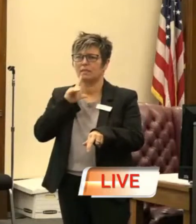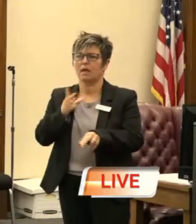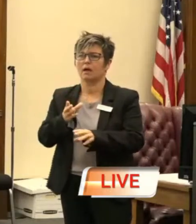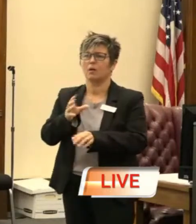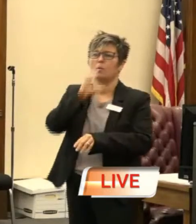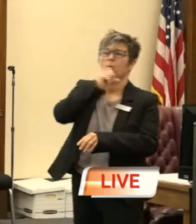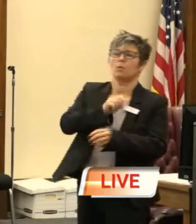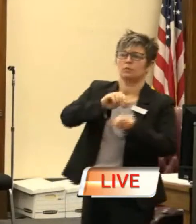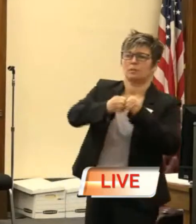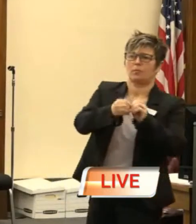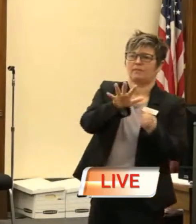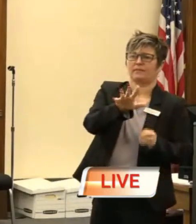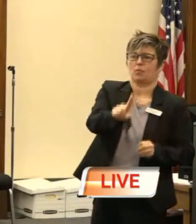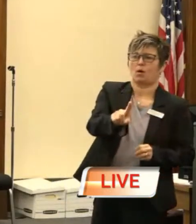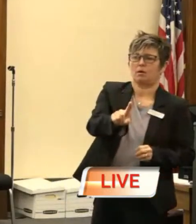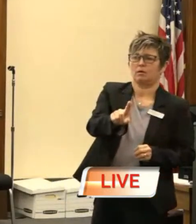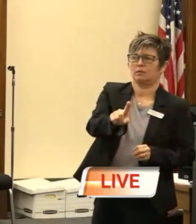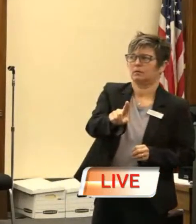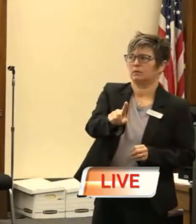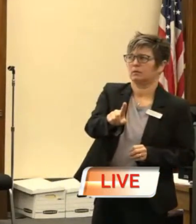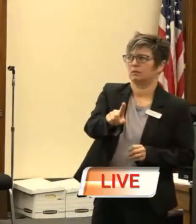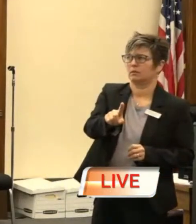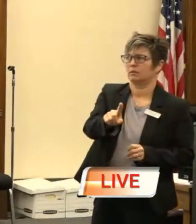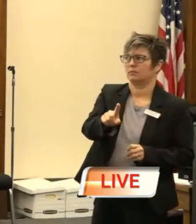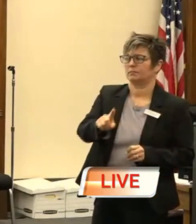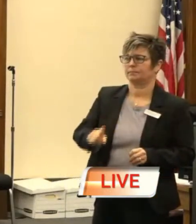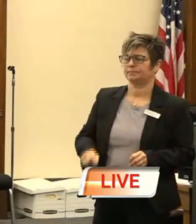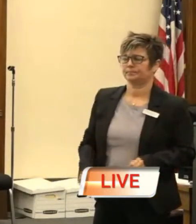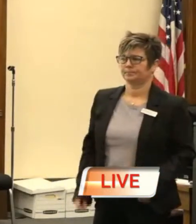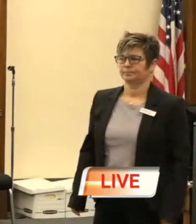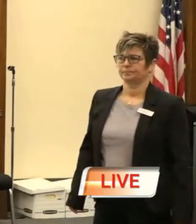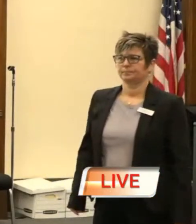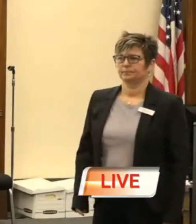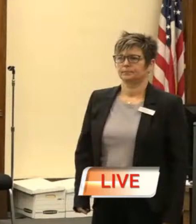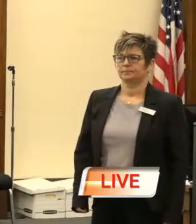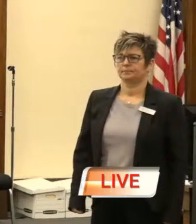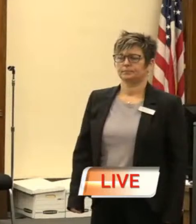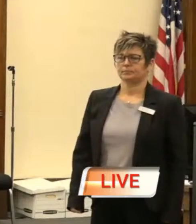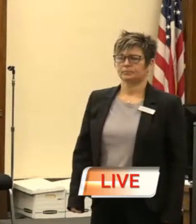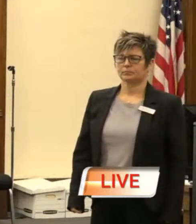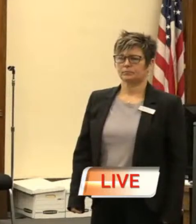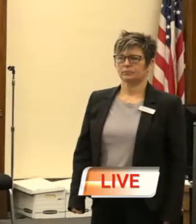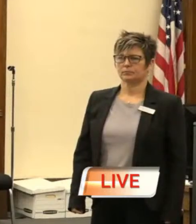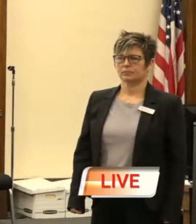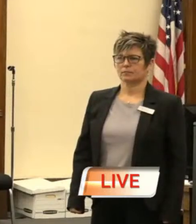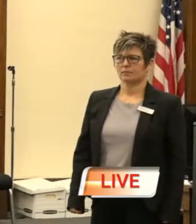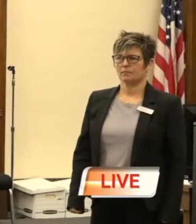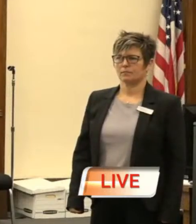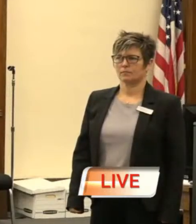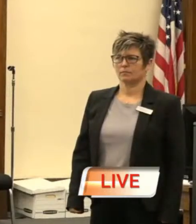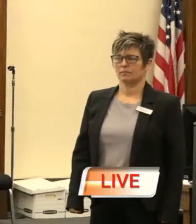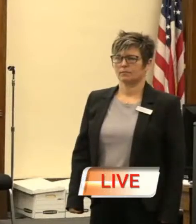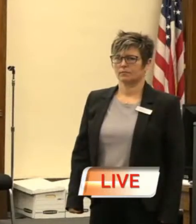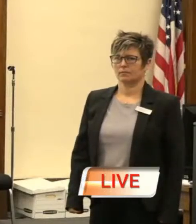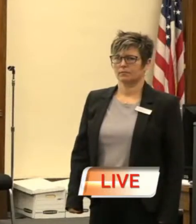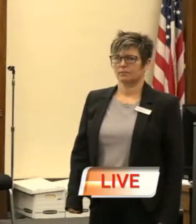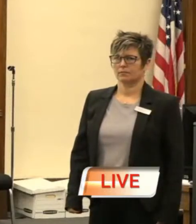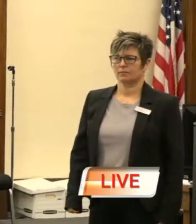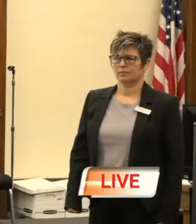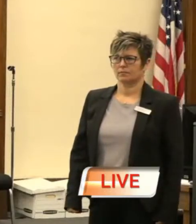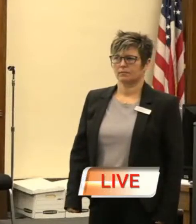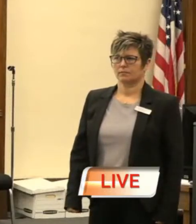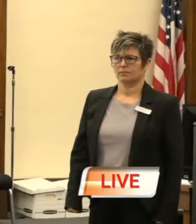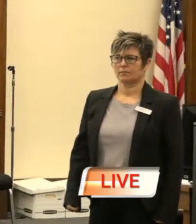52. Okay, sorry. No, I'm not. So for his